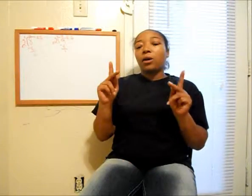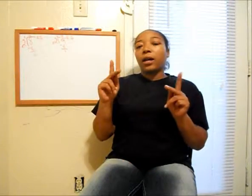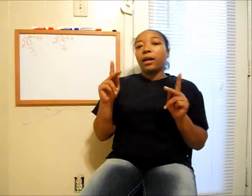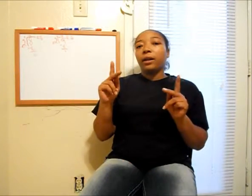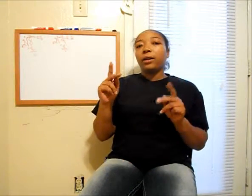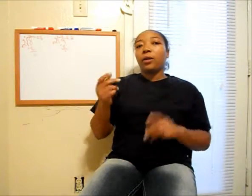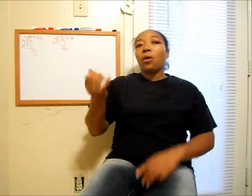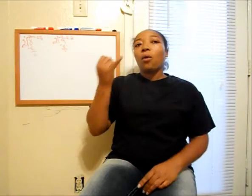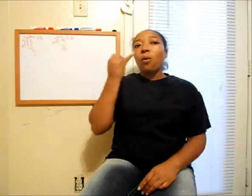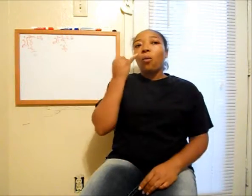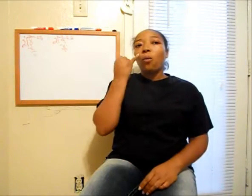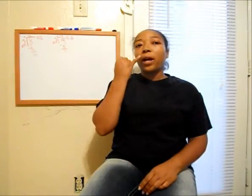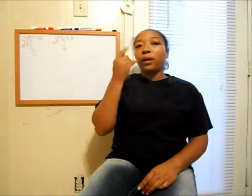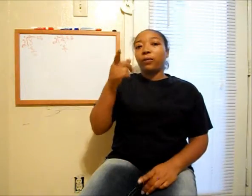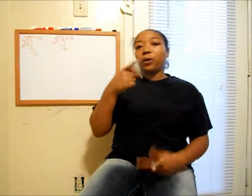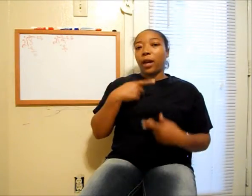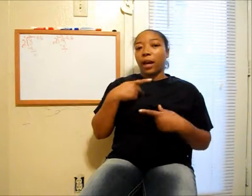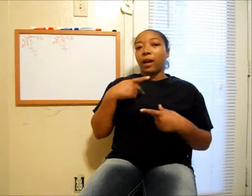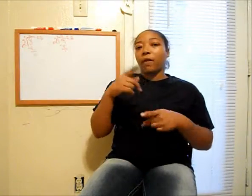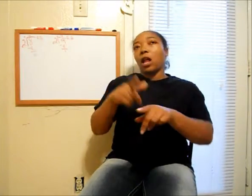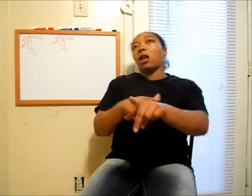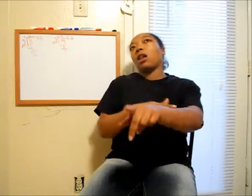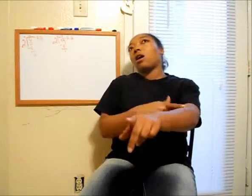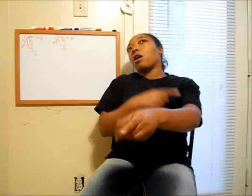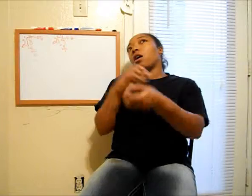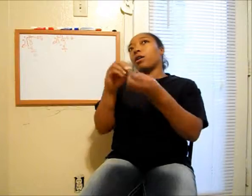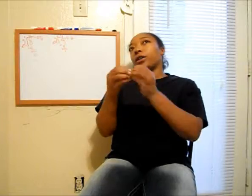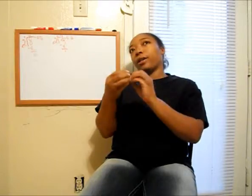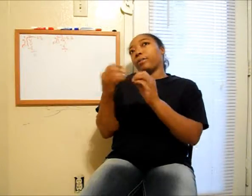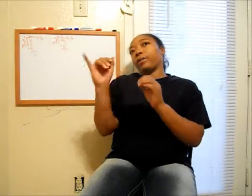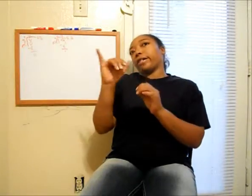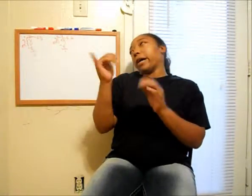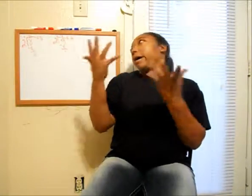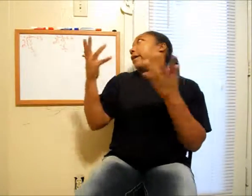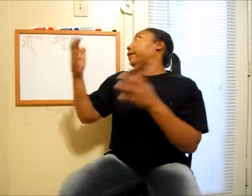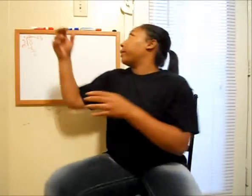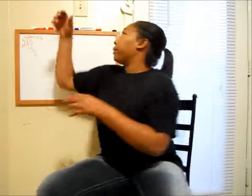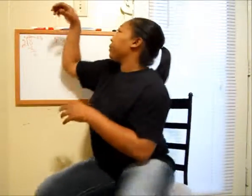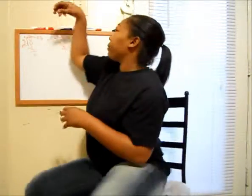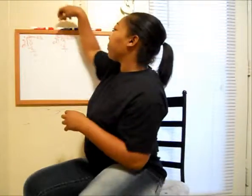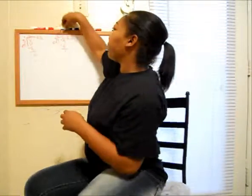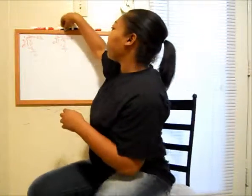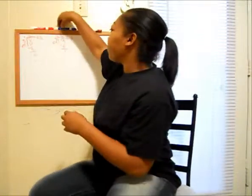Okay. What if you have a long number like